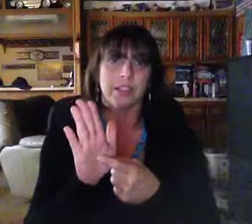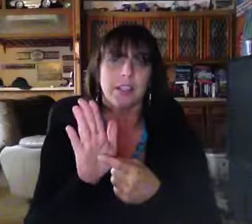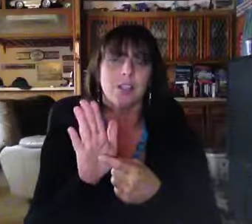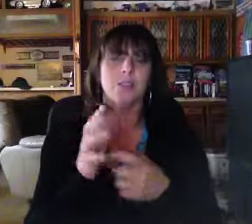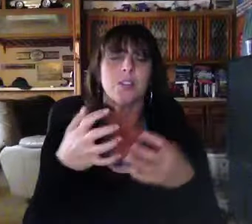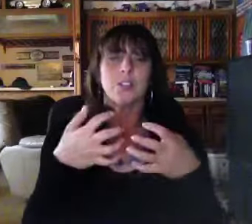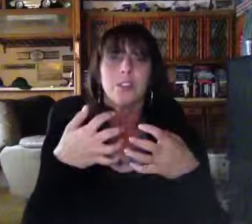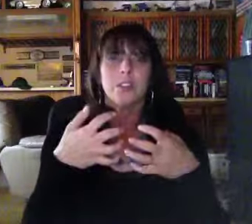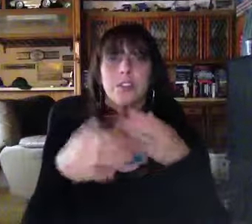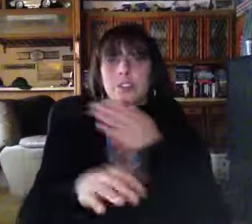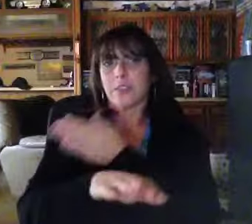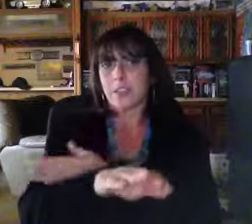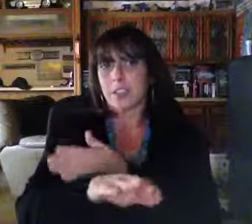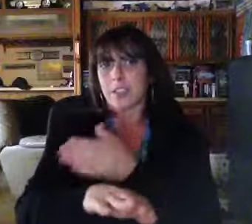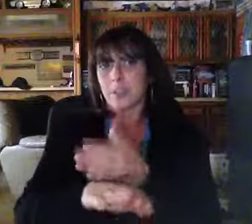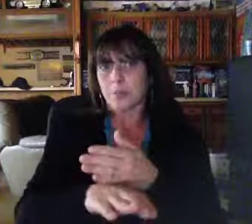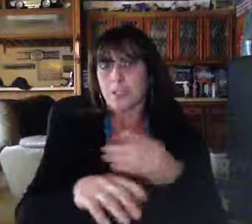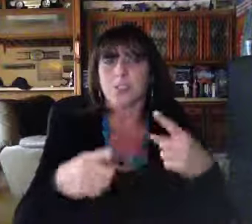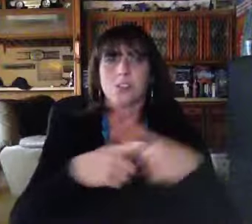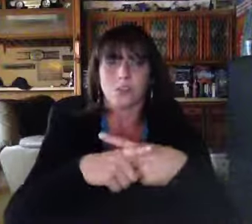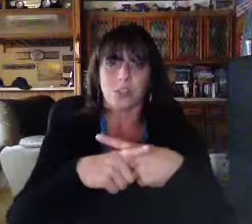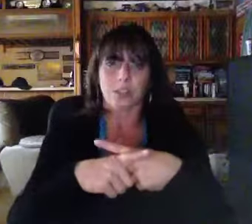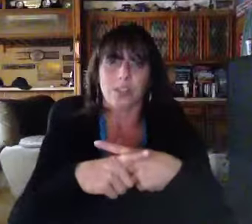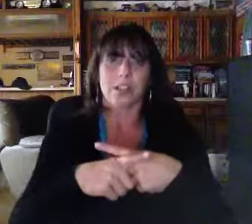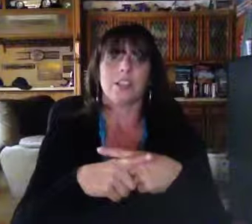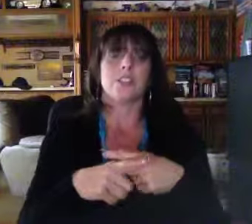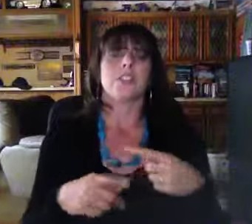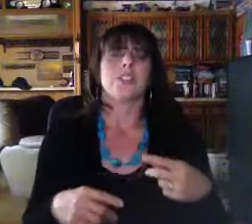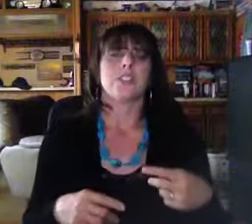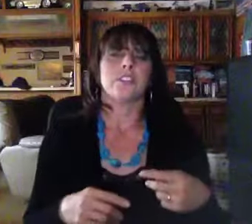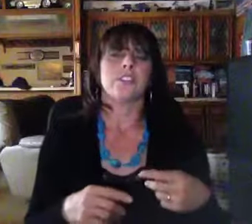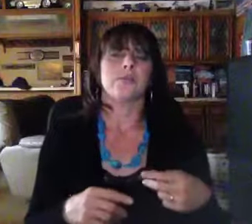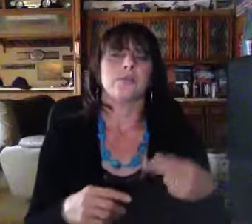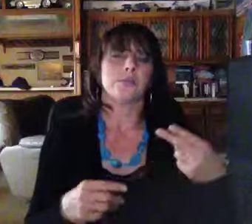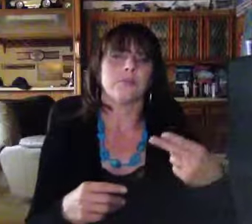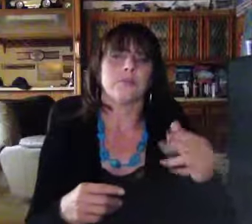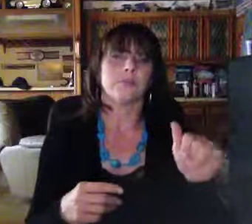nice shiny silver colored metal, and oxygen gas then is given off into the atmosphere.